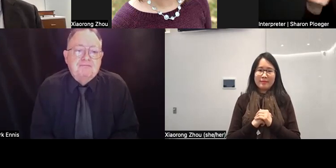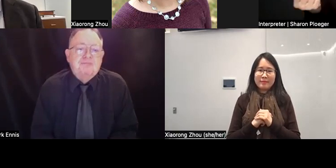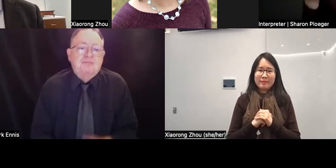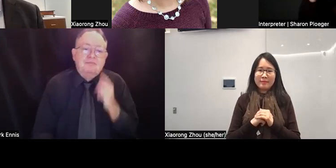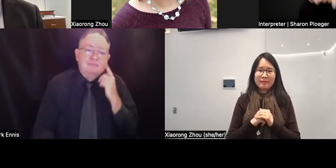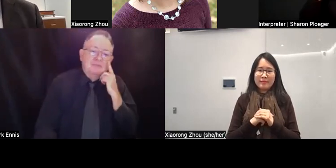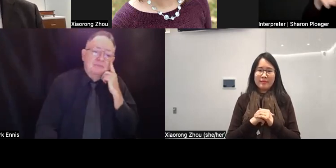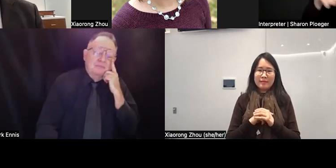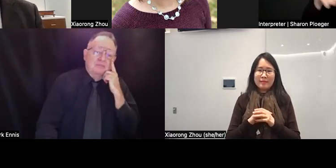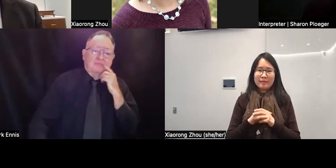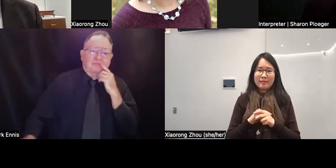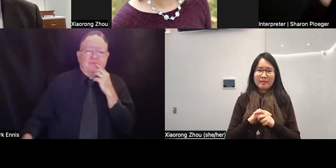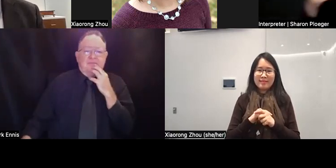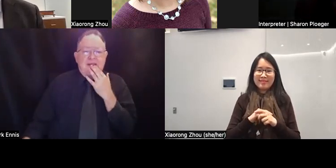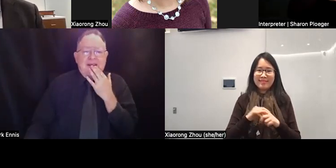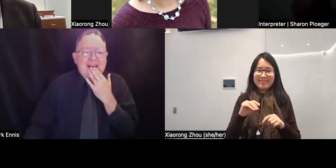Good teamwork.